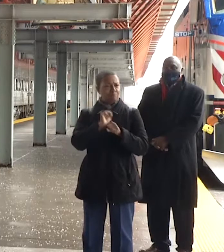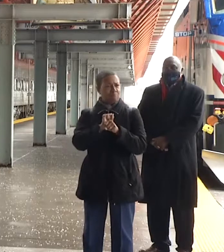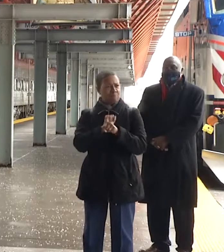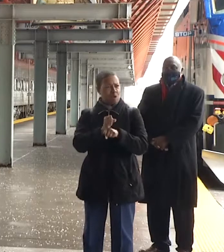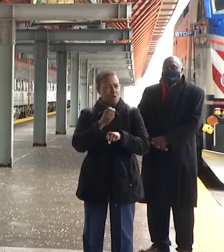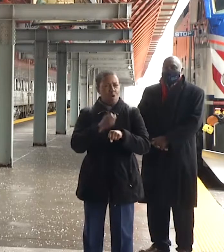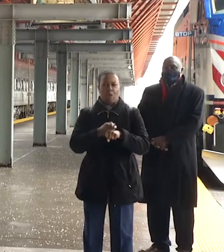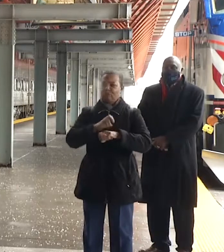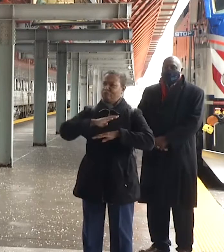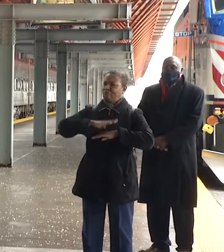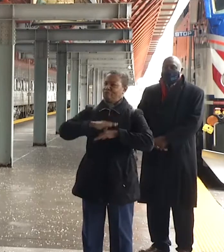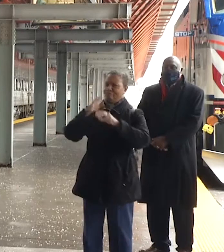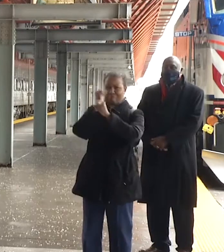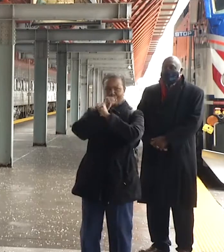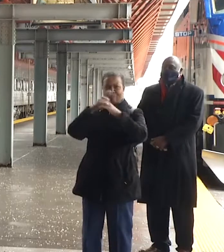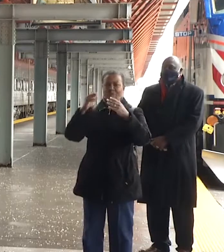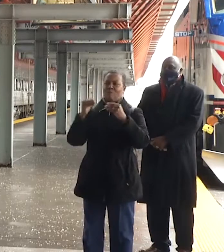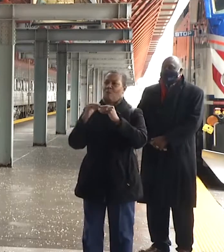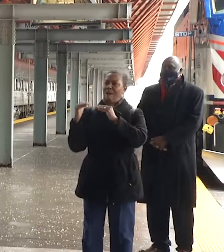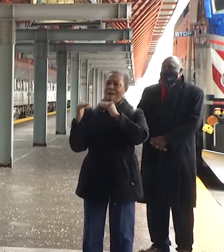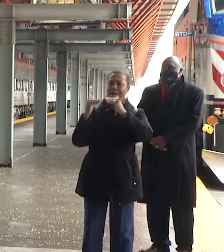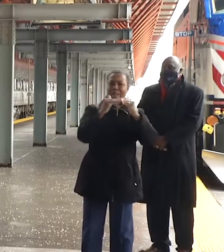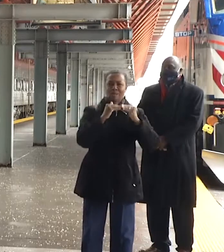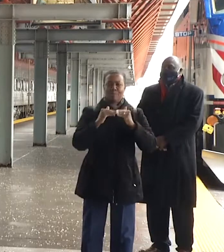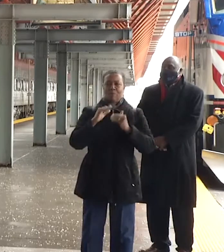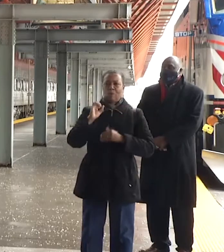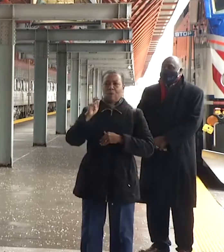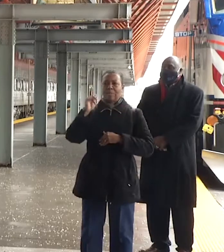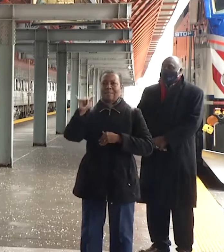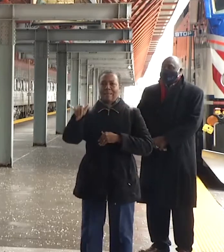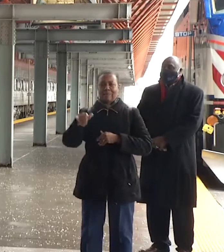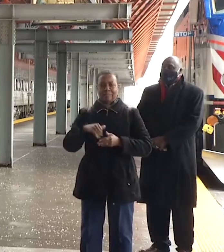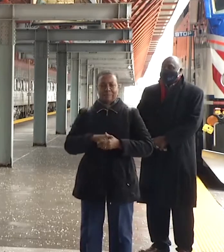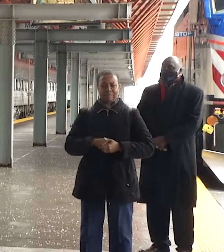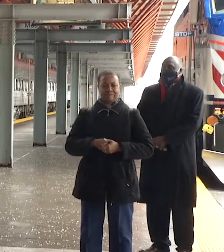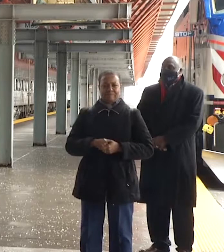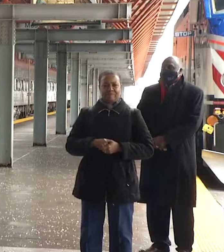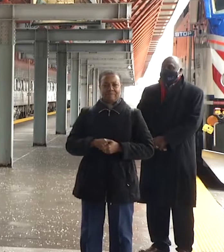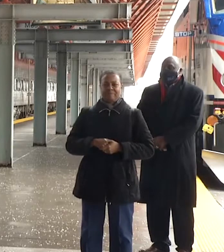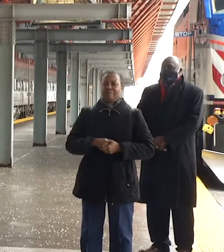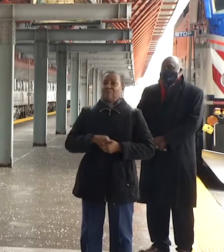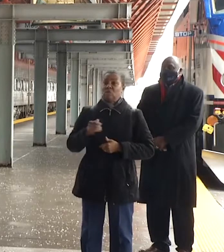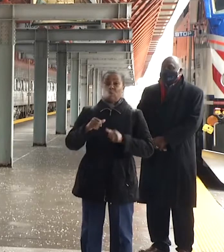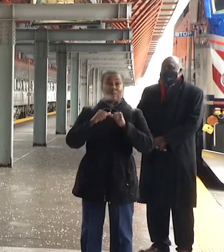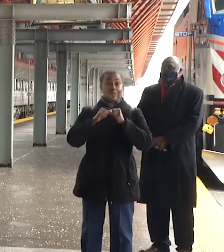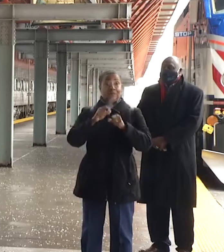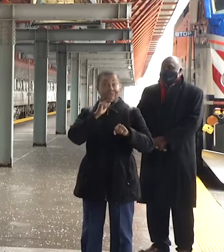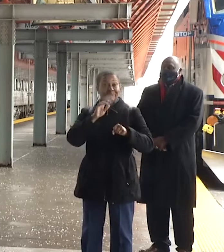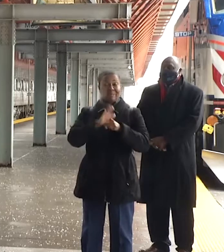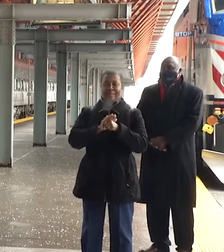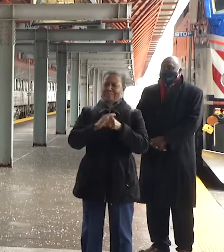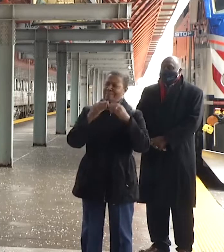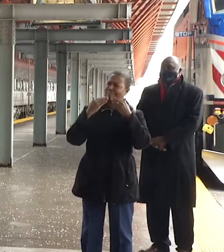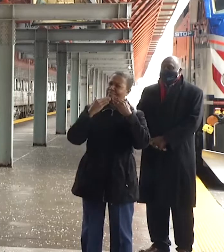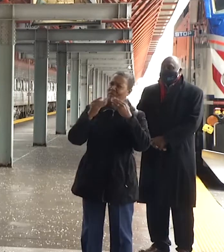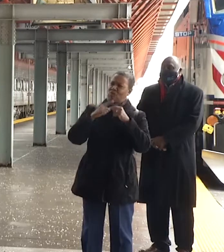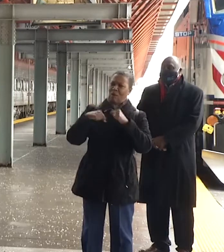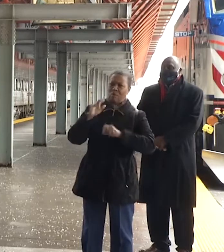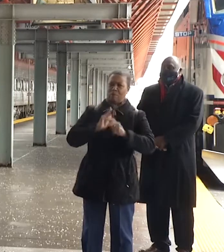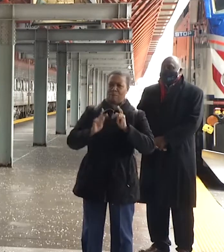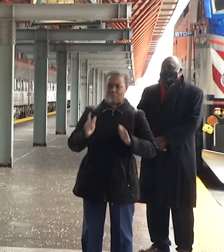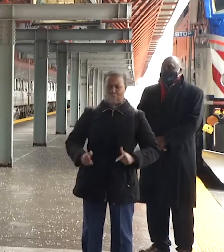to fulfill our vision for a more equitable Cook County. I'm grateful for your continued dedication to our